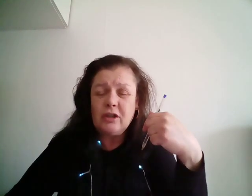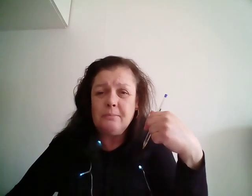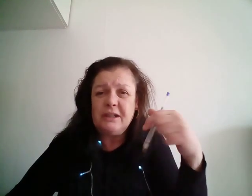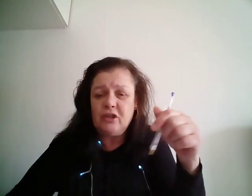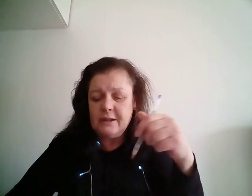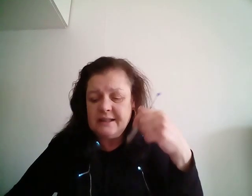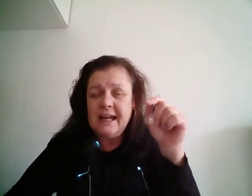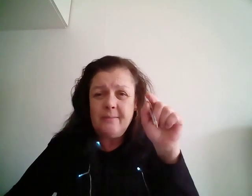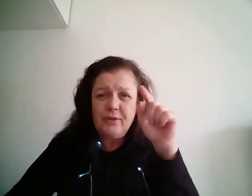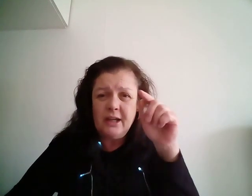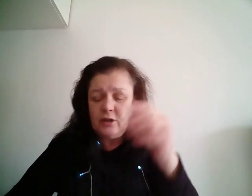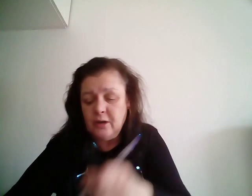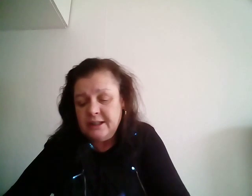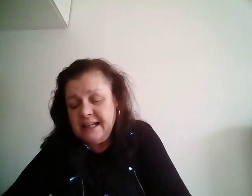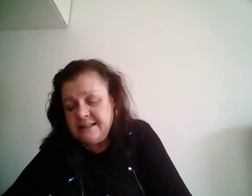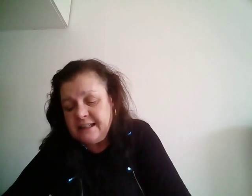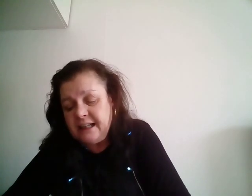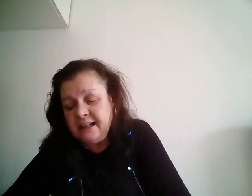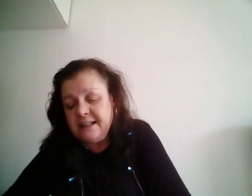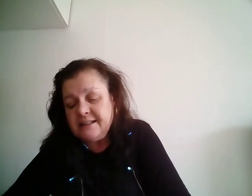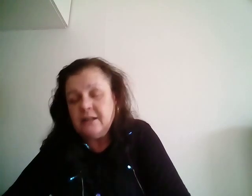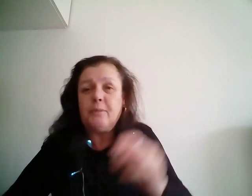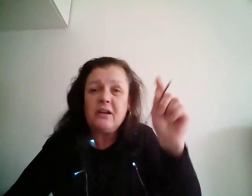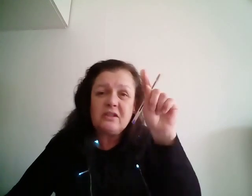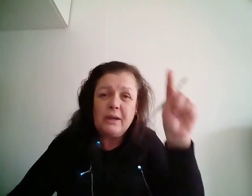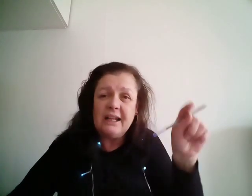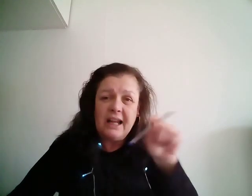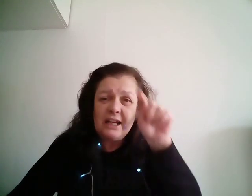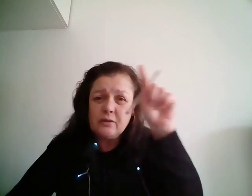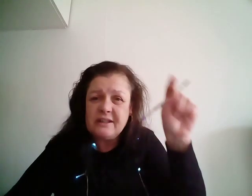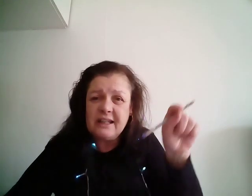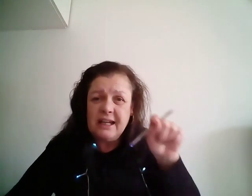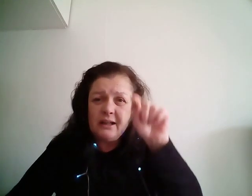on BitChute, okay? You only need to click in his little box where, like, you'll see a...